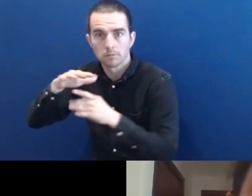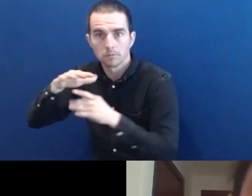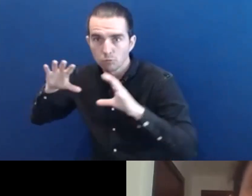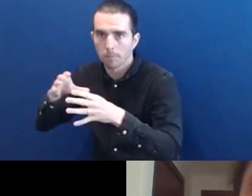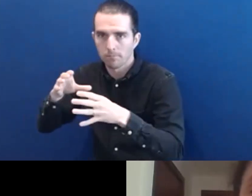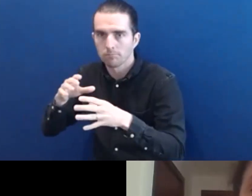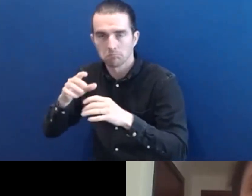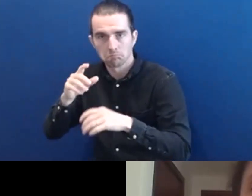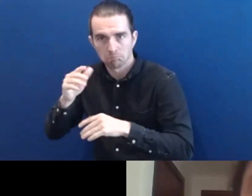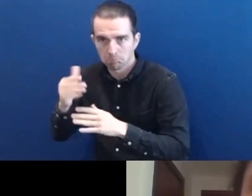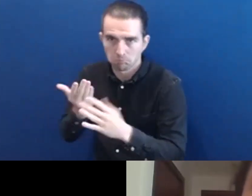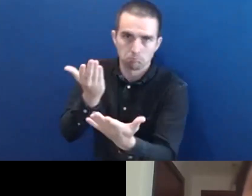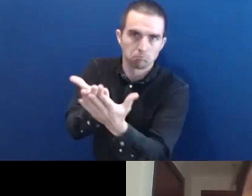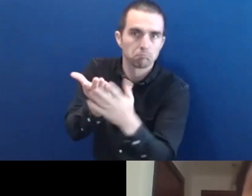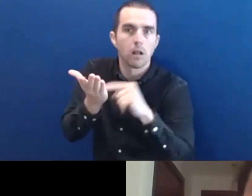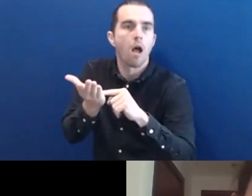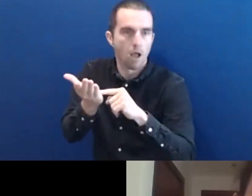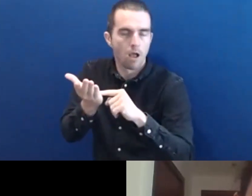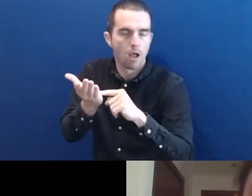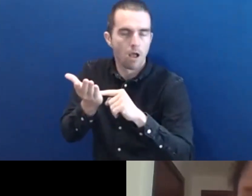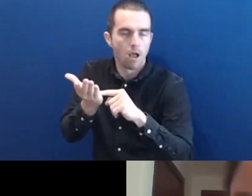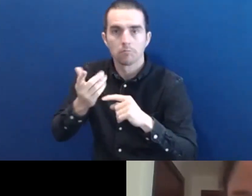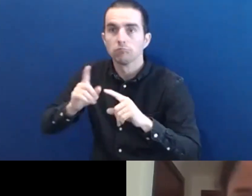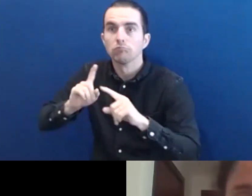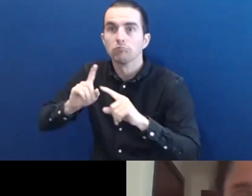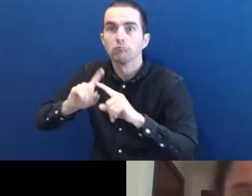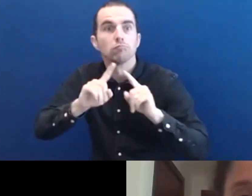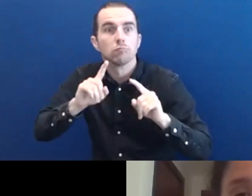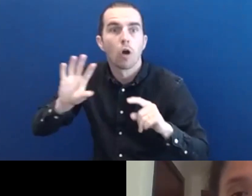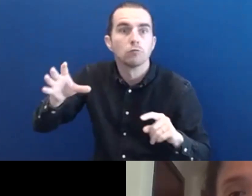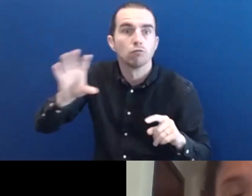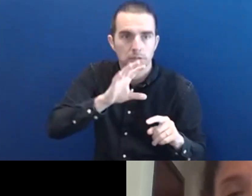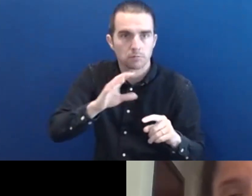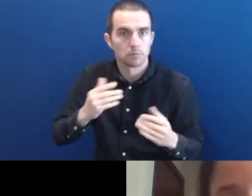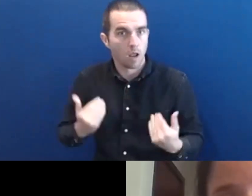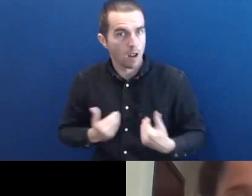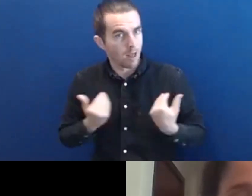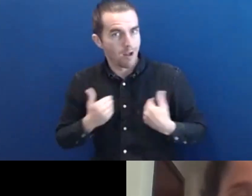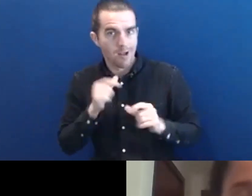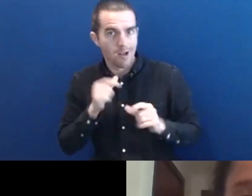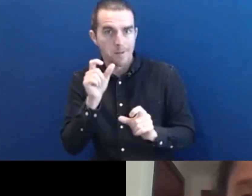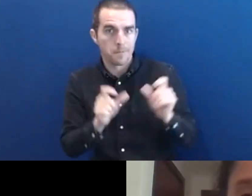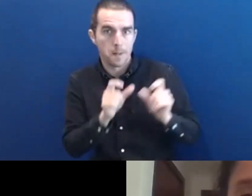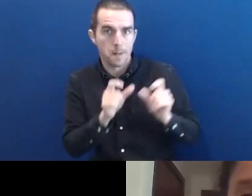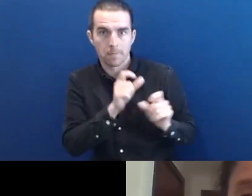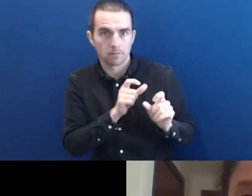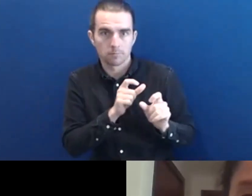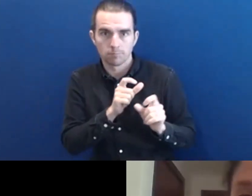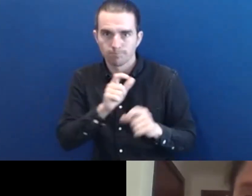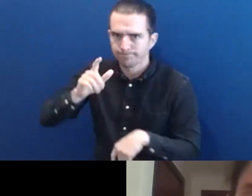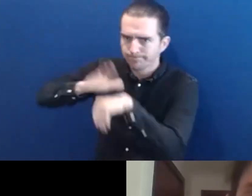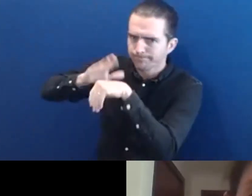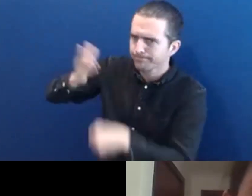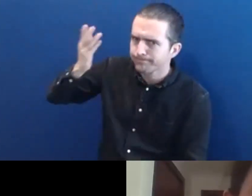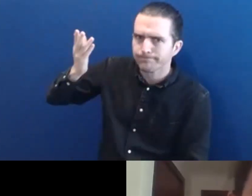way. And so in this regard, when it comes to our work at Civic, as I'm improving our research on people with